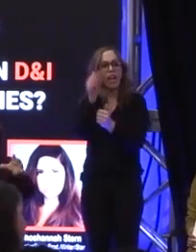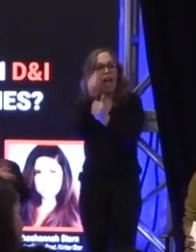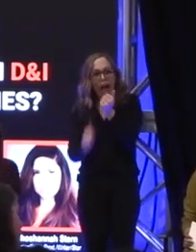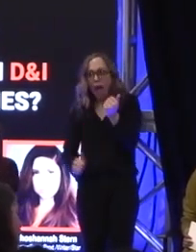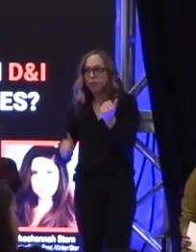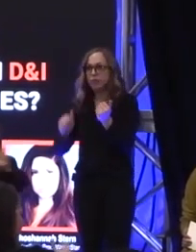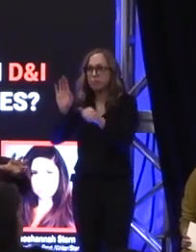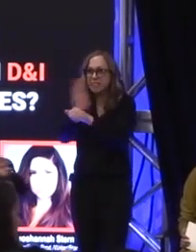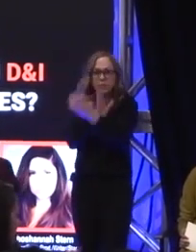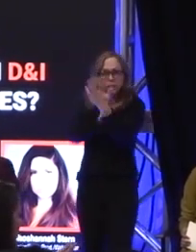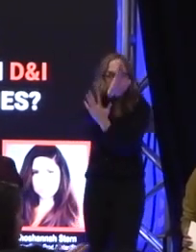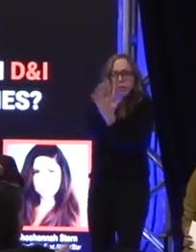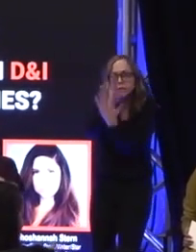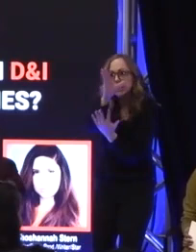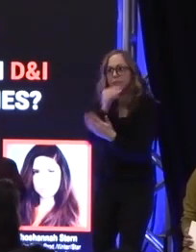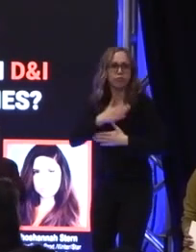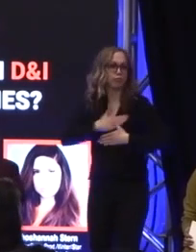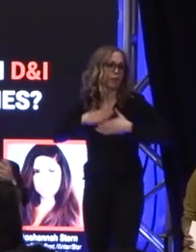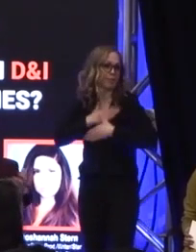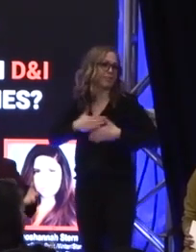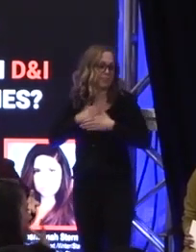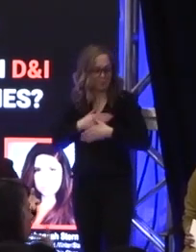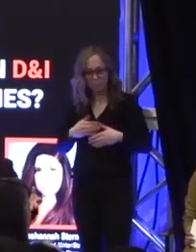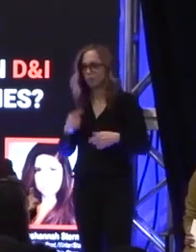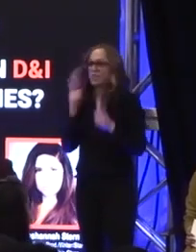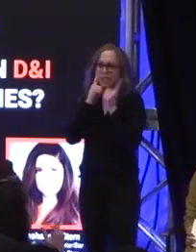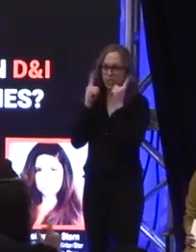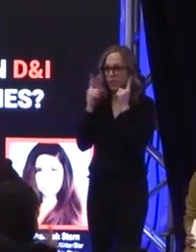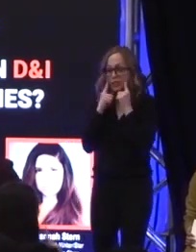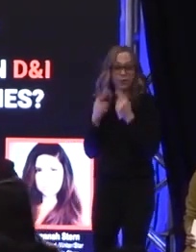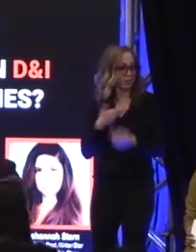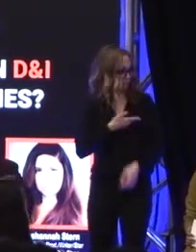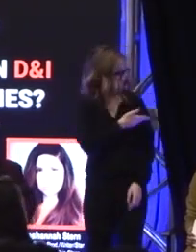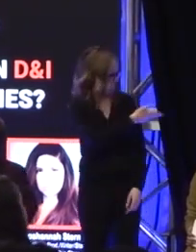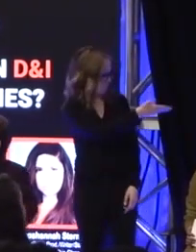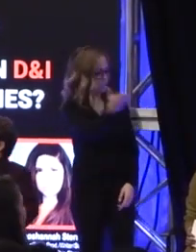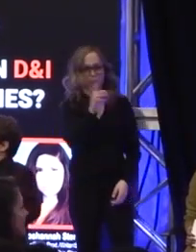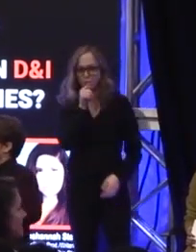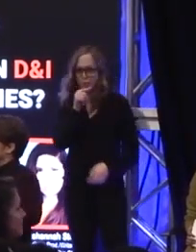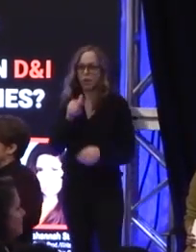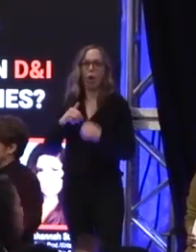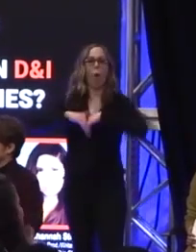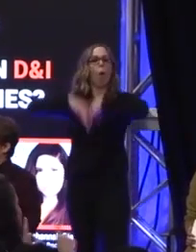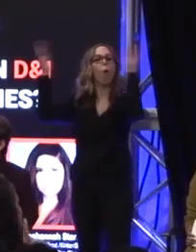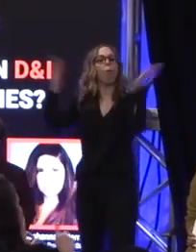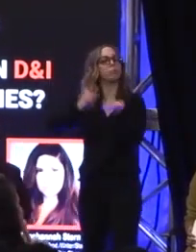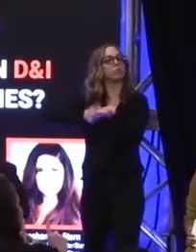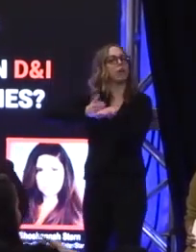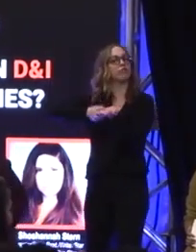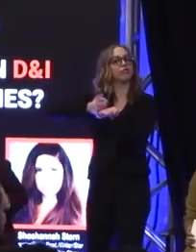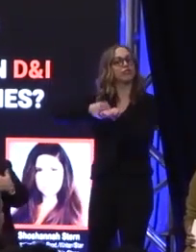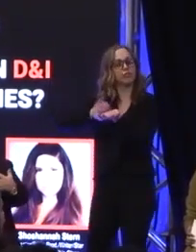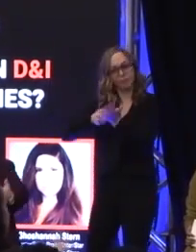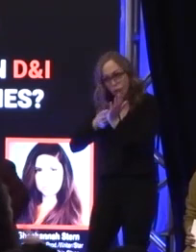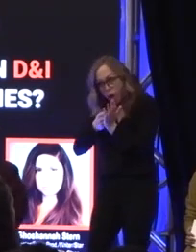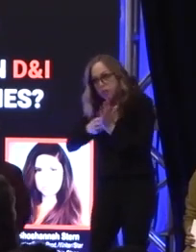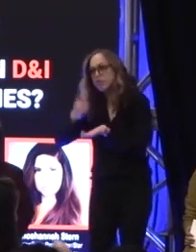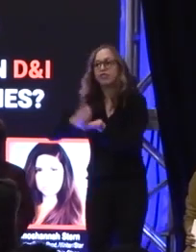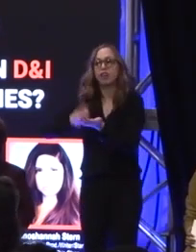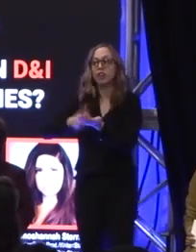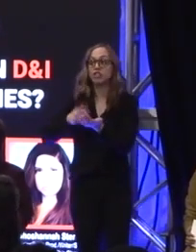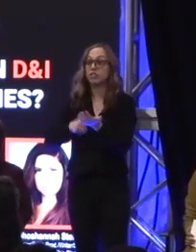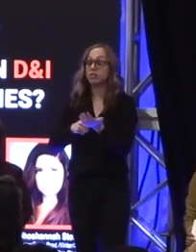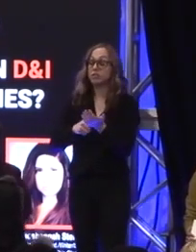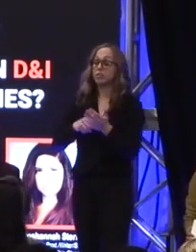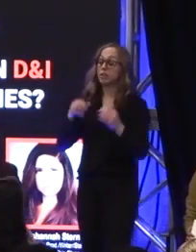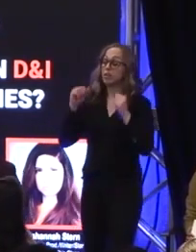sector of entertainment. We hear it all the time. And so this panel is going to be a candid discussion where we're going to be talking about, is this going to stay